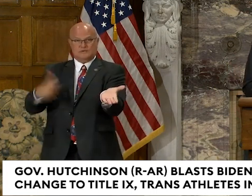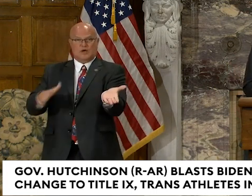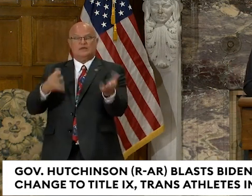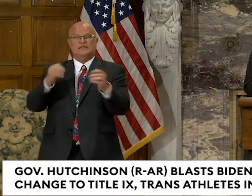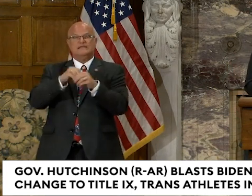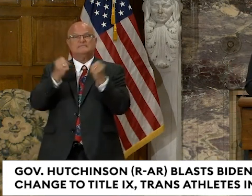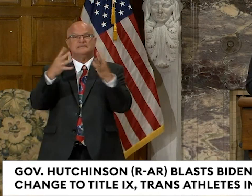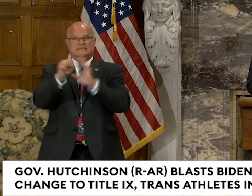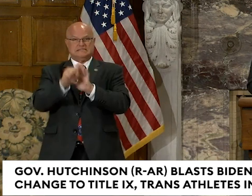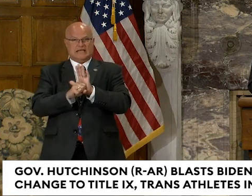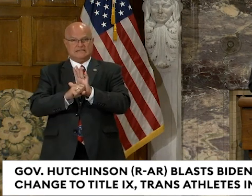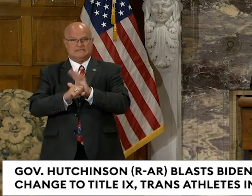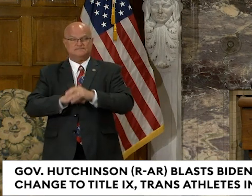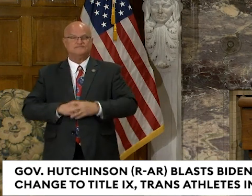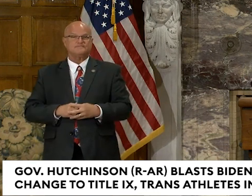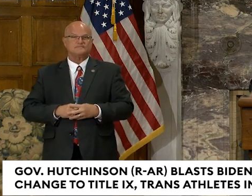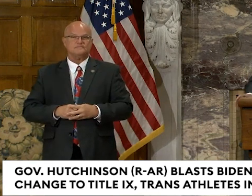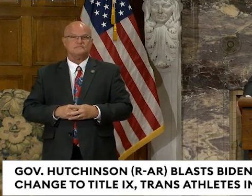states.